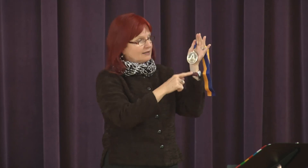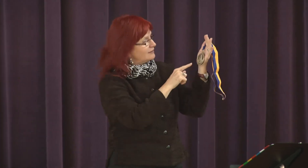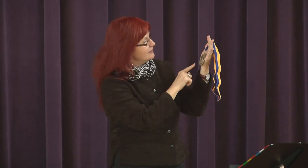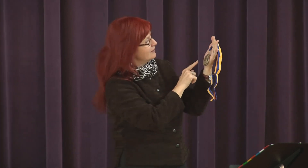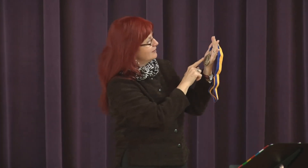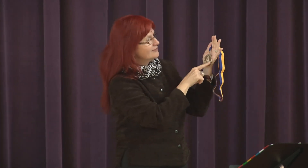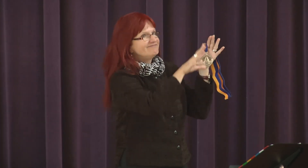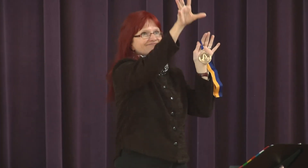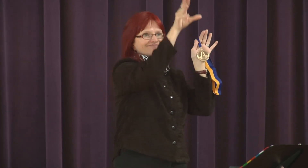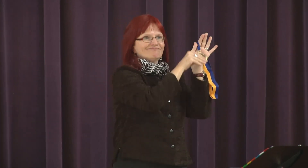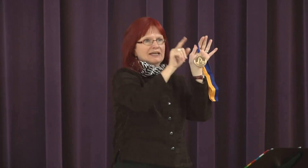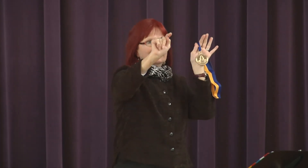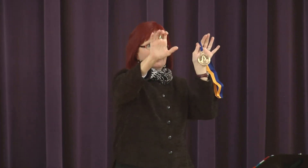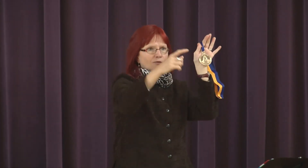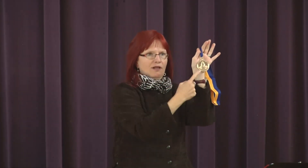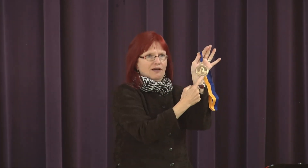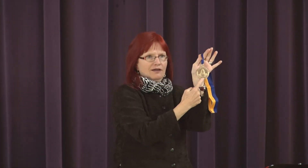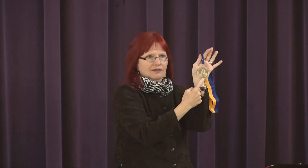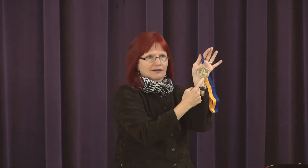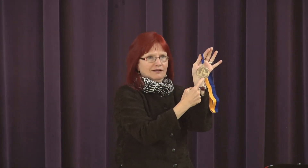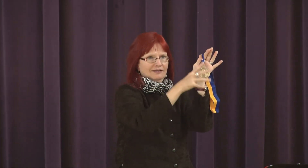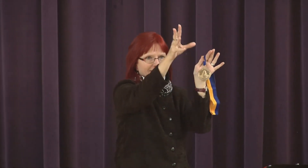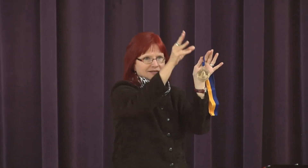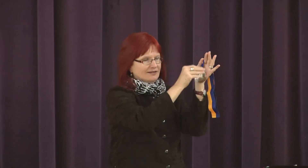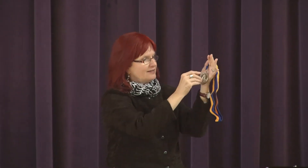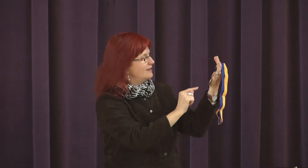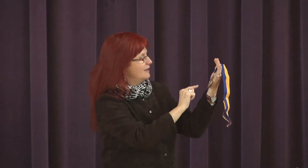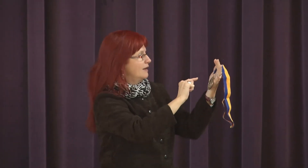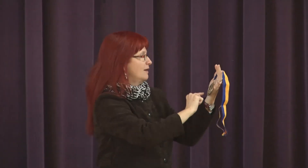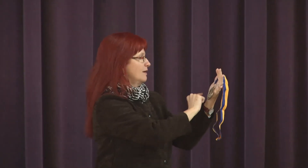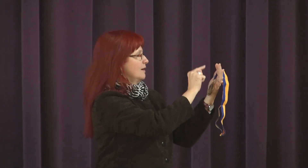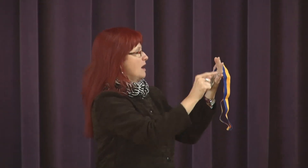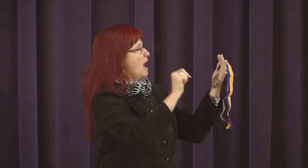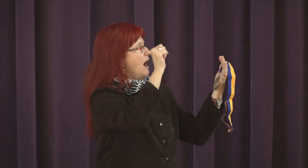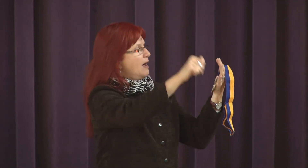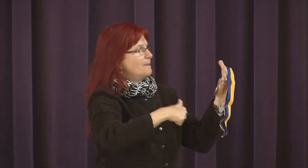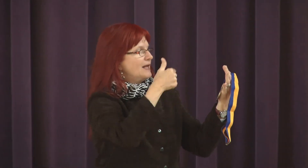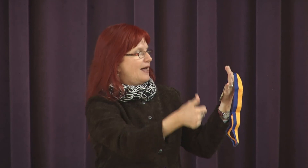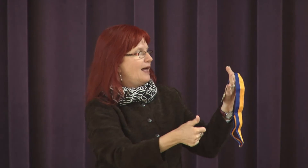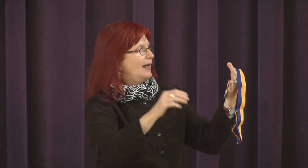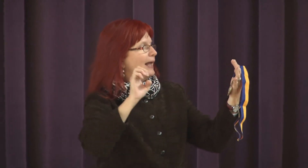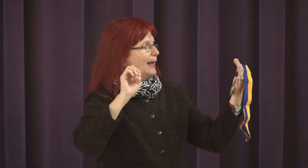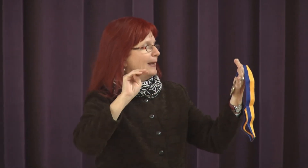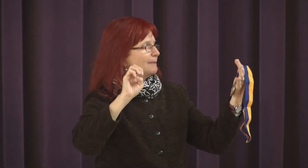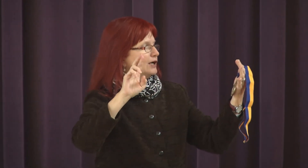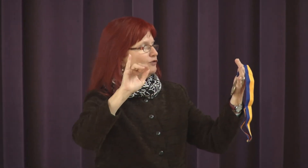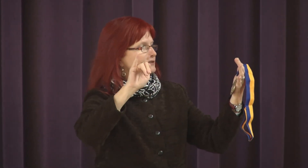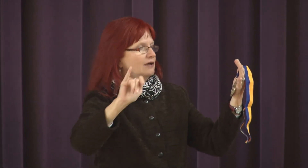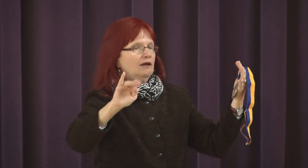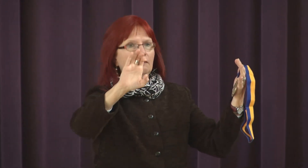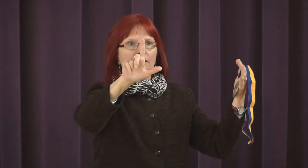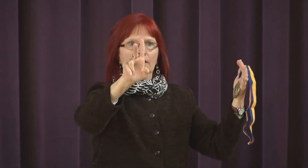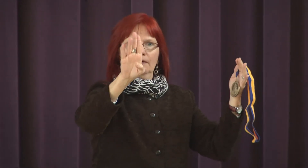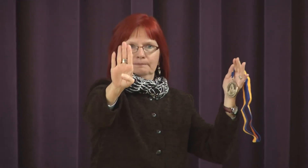The front face is a replica of the historic tower clock, flanked by the words